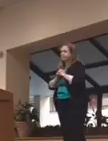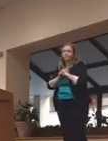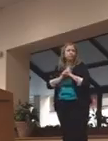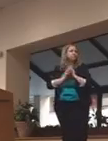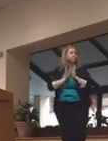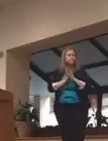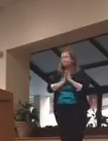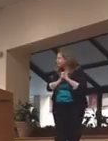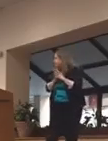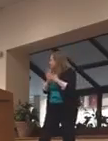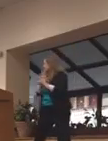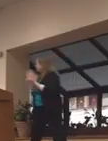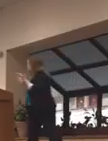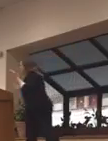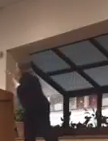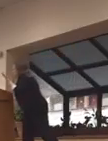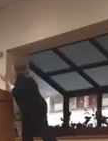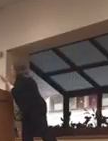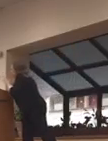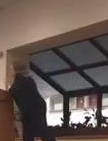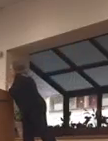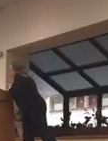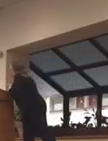that you want to provide.